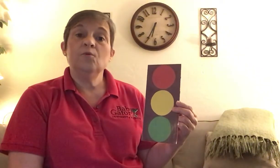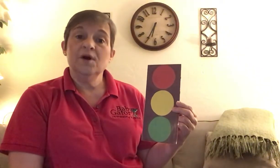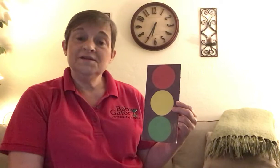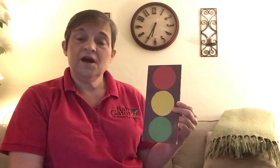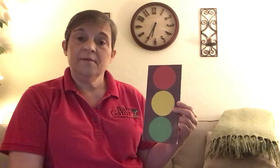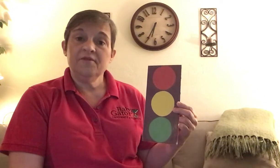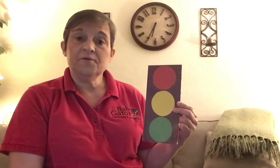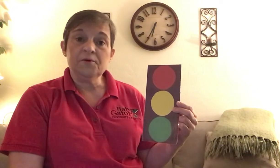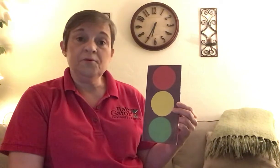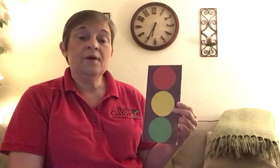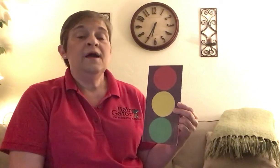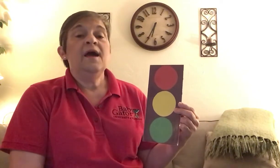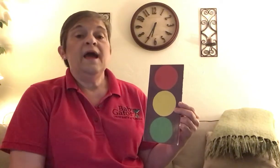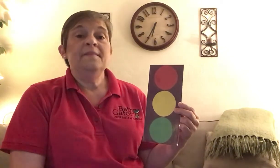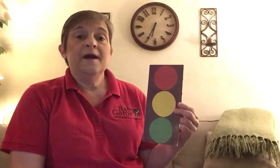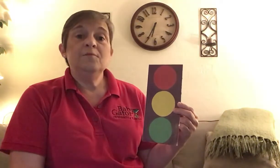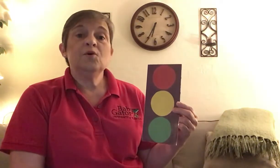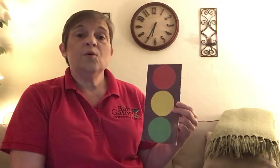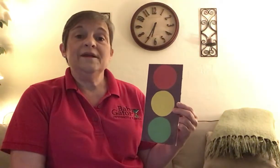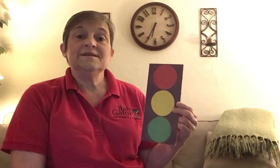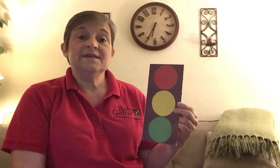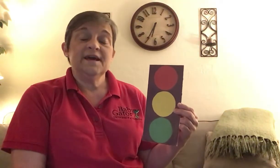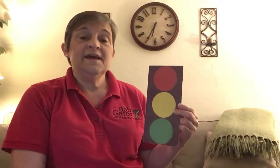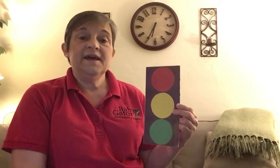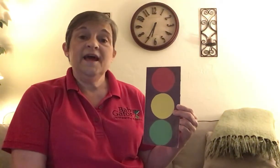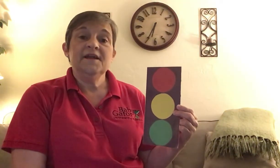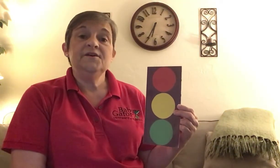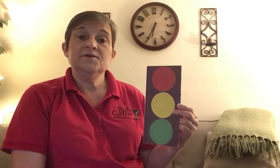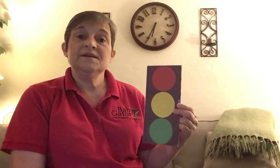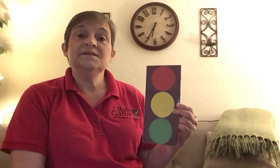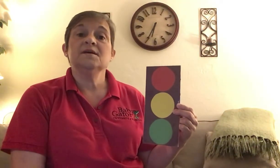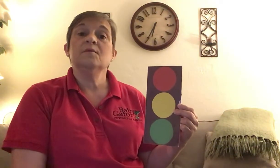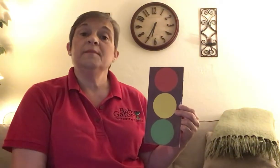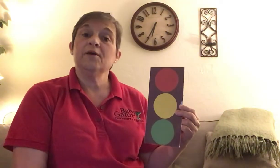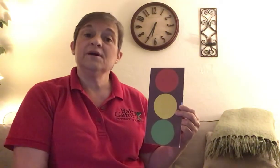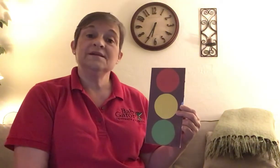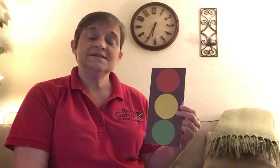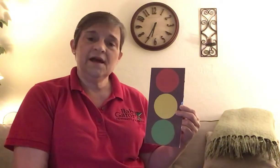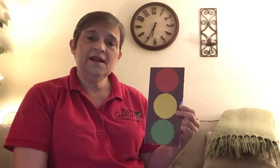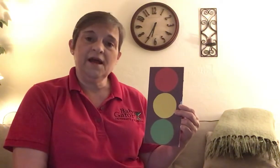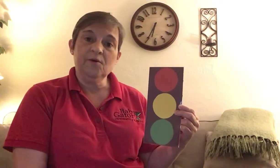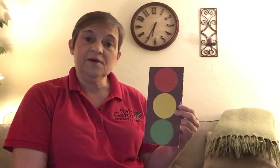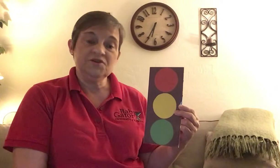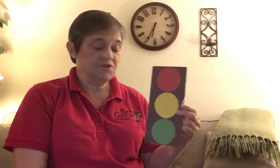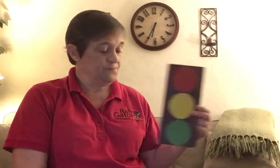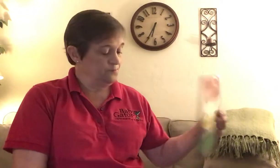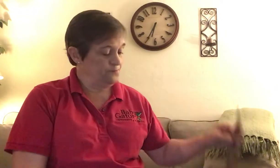one time through, and then we're going to sing it again using some American Sign Language.